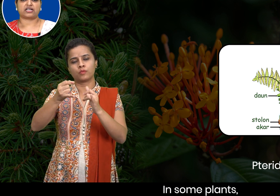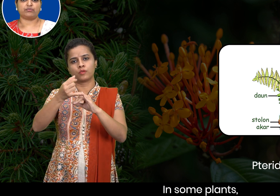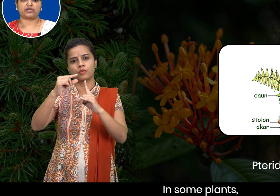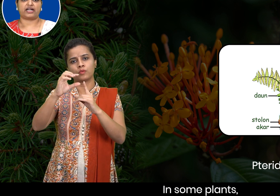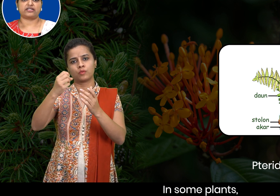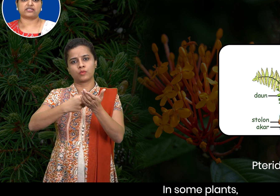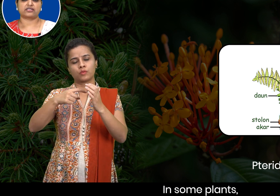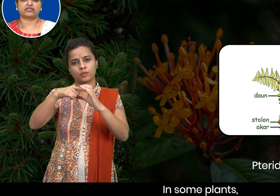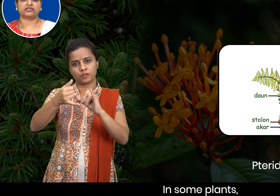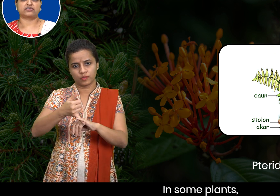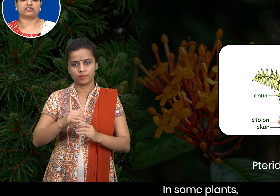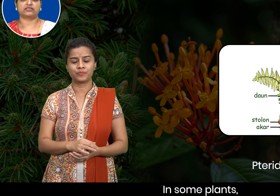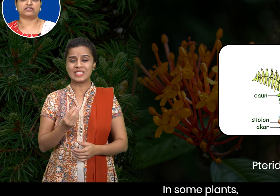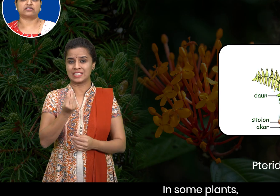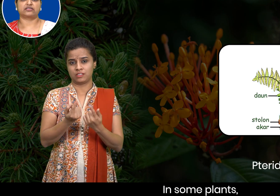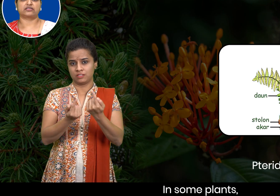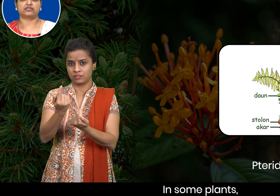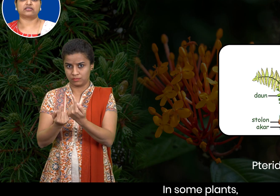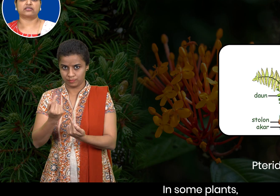In some plants,